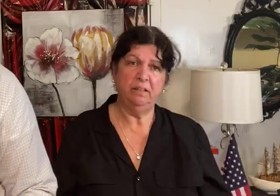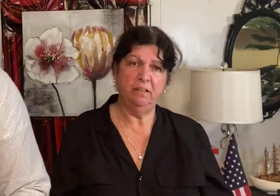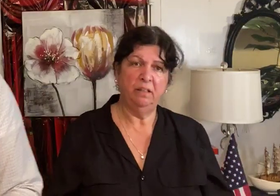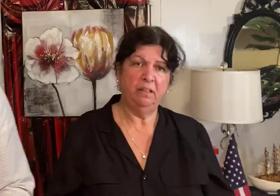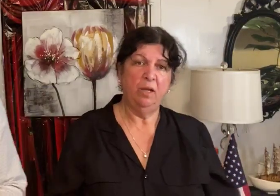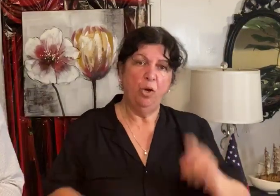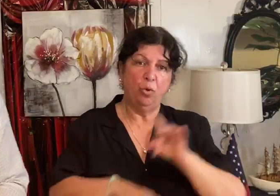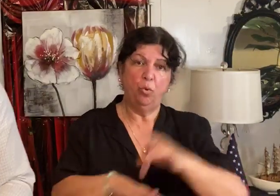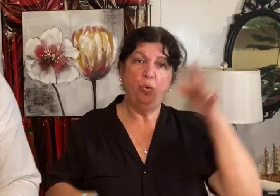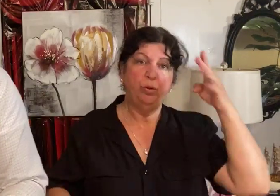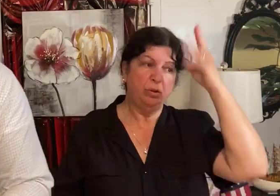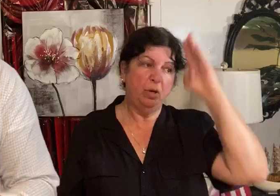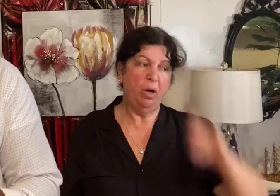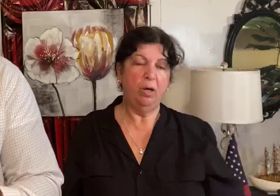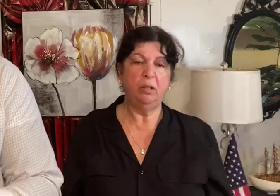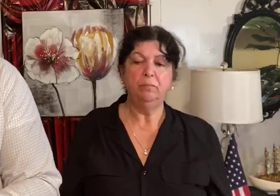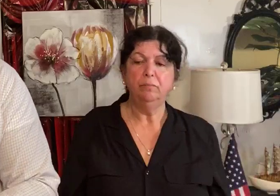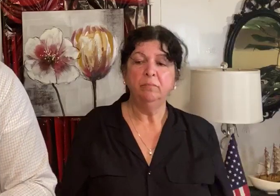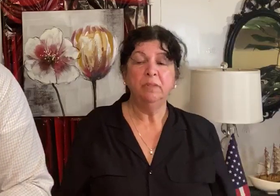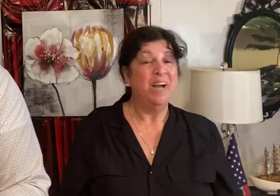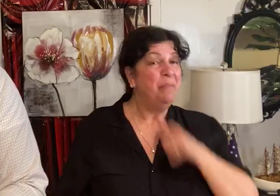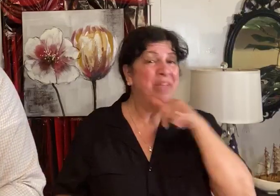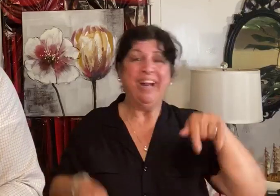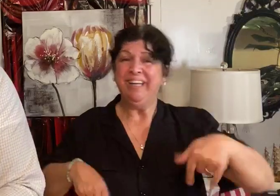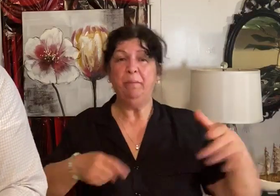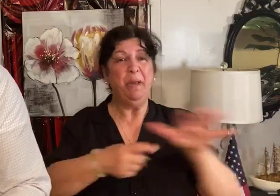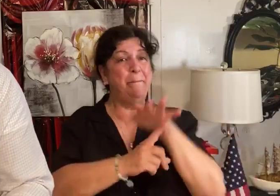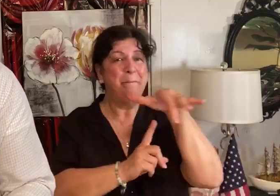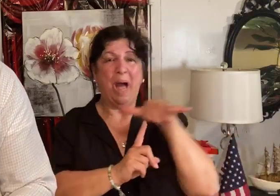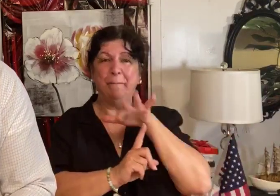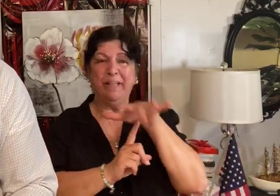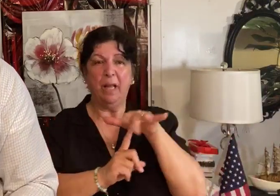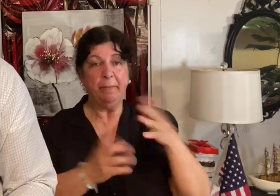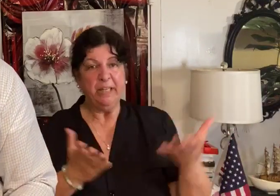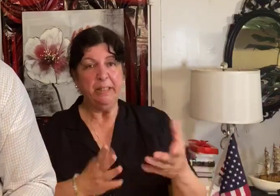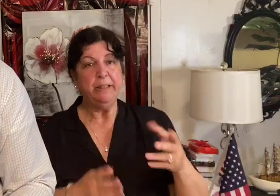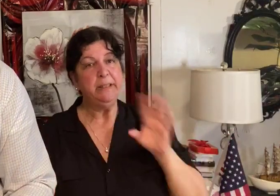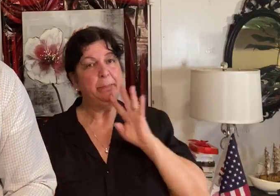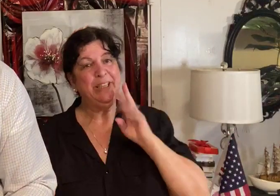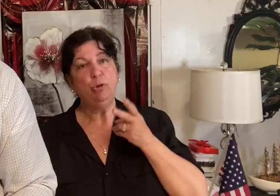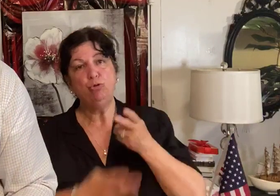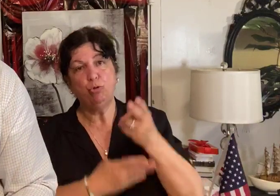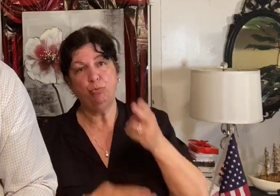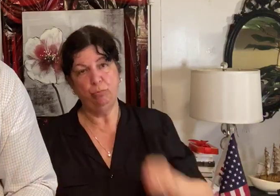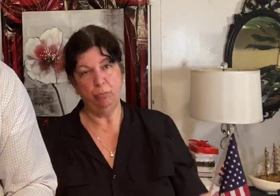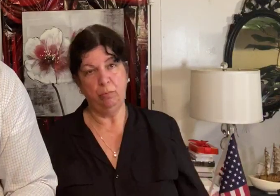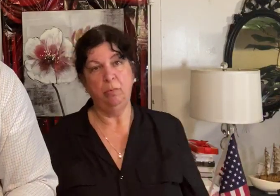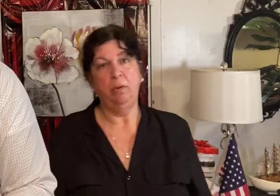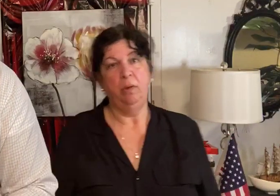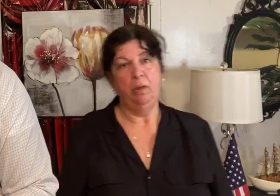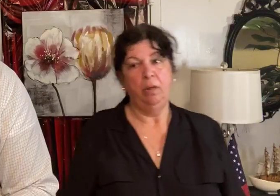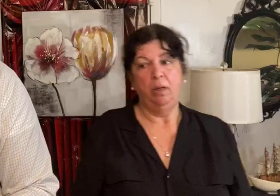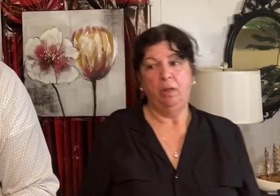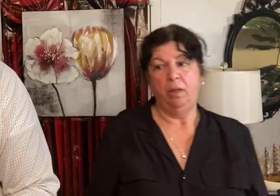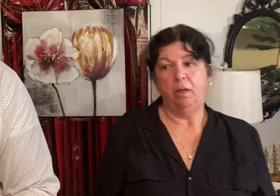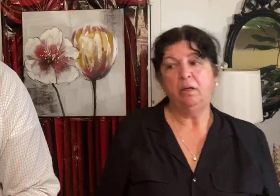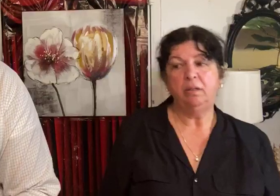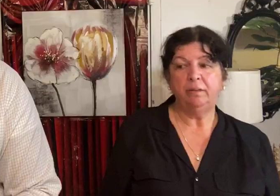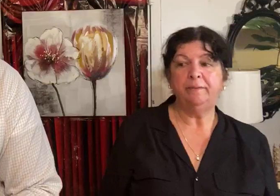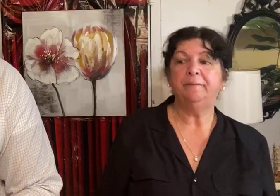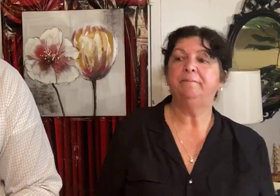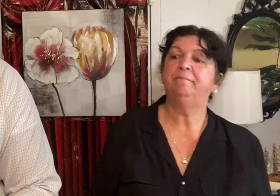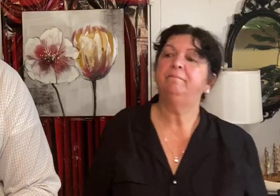Glory to God. I'm not here to be popular. I'm here to speak the truth. So, we're almost done